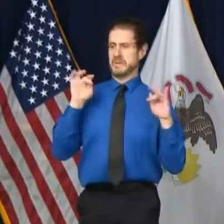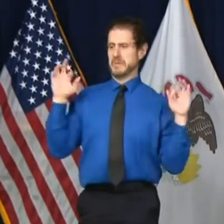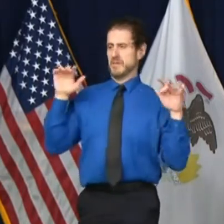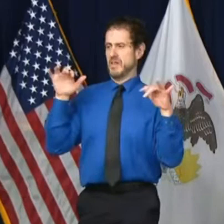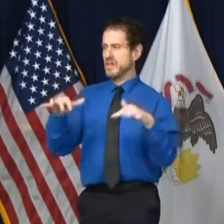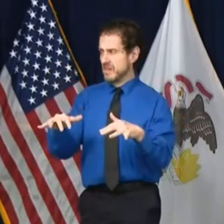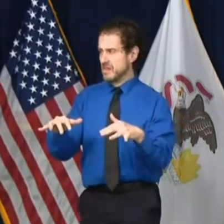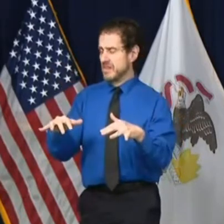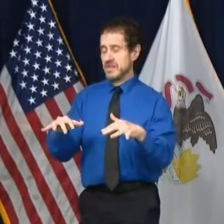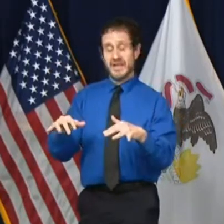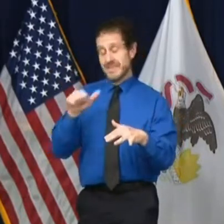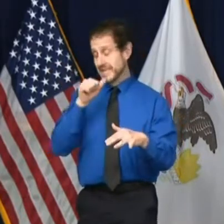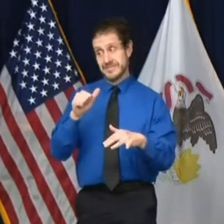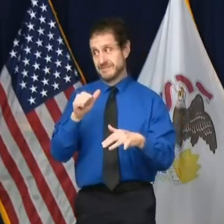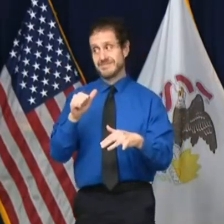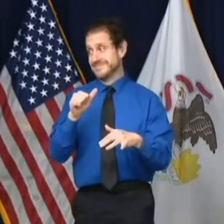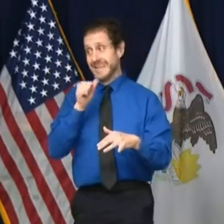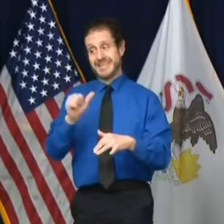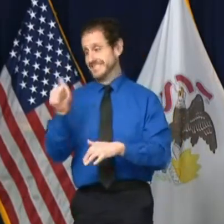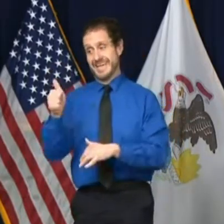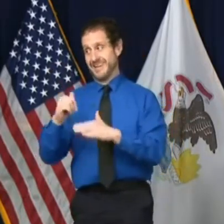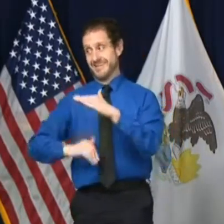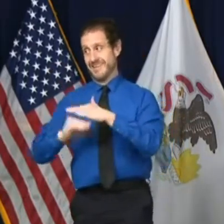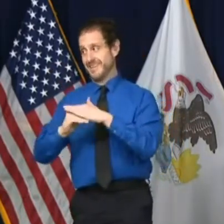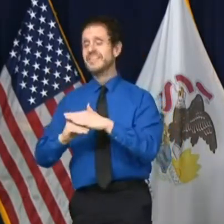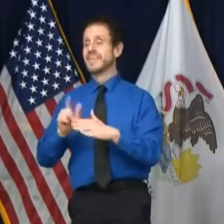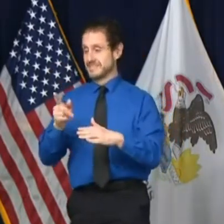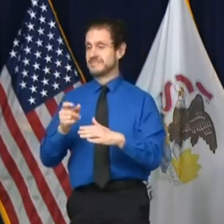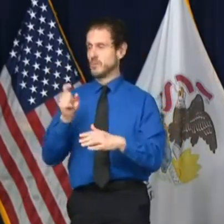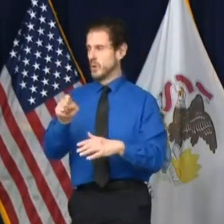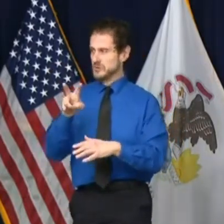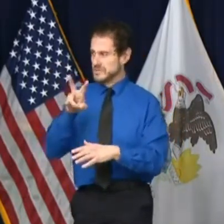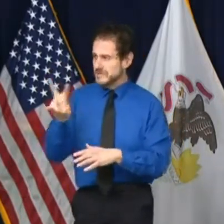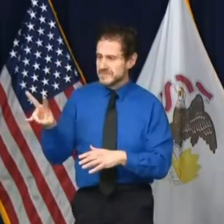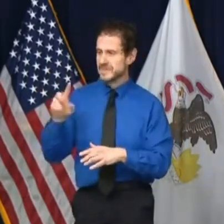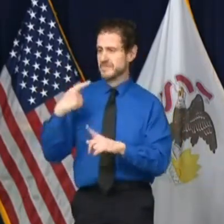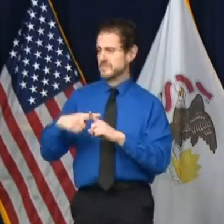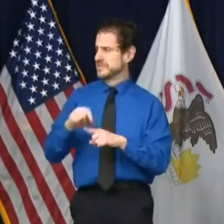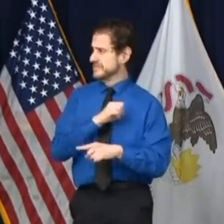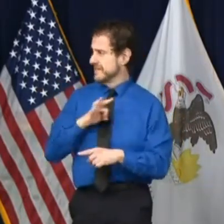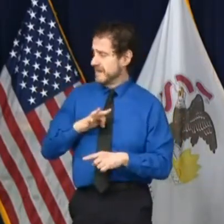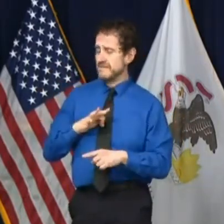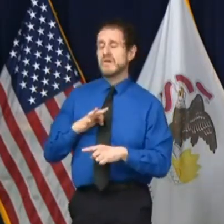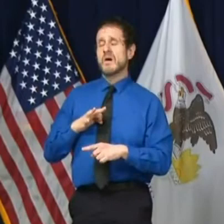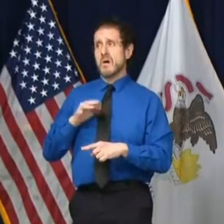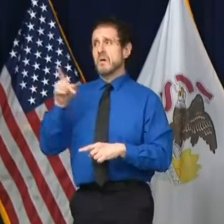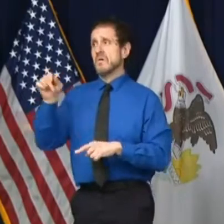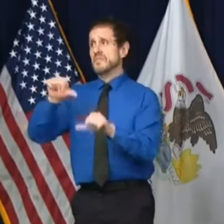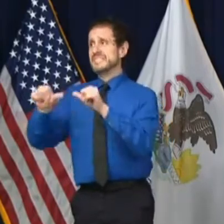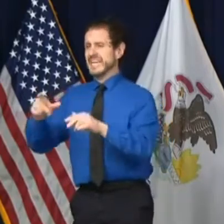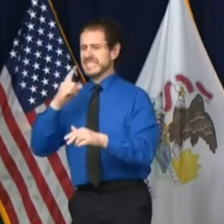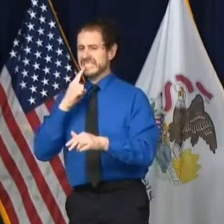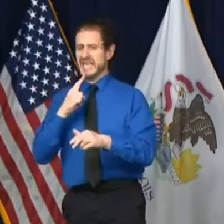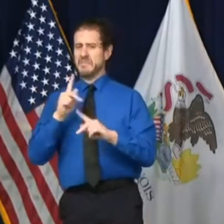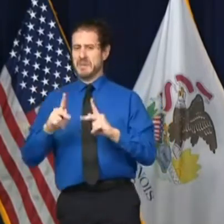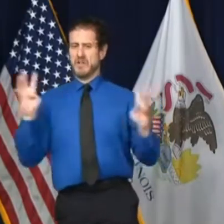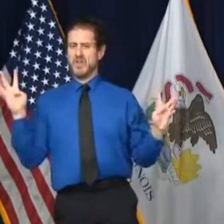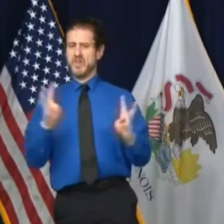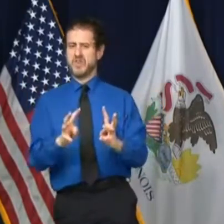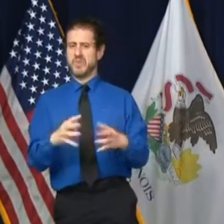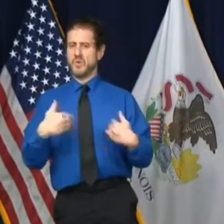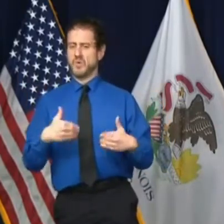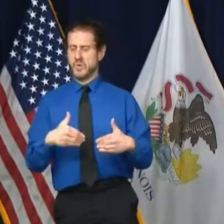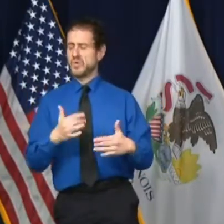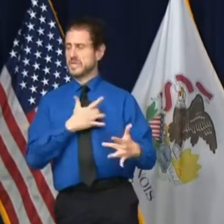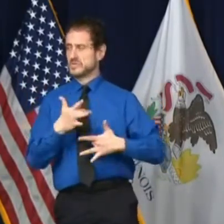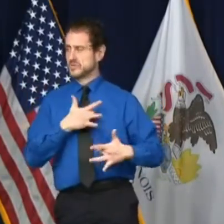10 getting together. And so the epidemiologists, would express concerns about a group that large. Having said that, there are